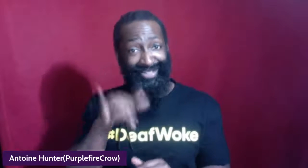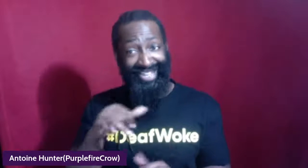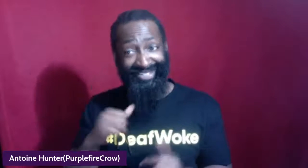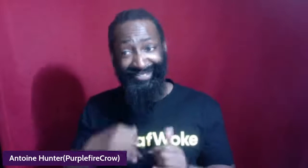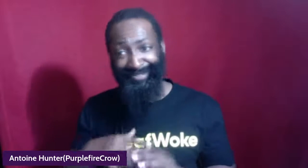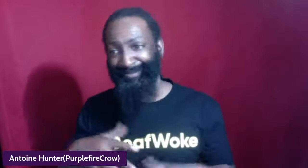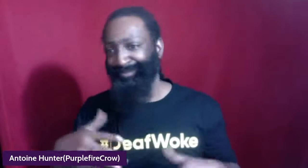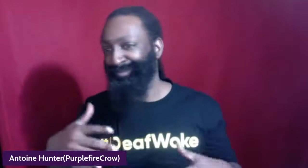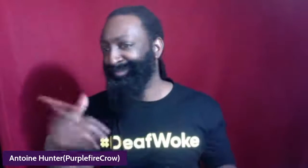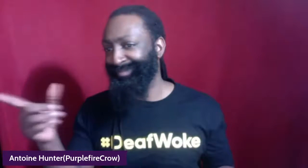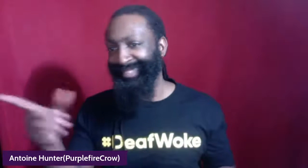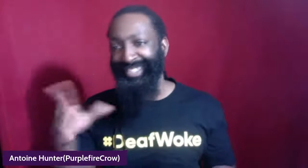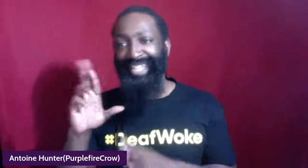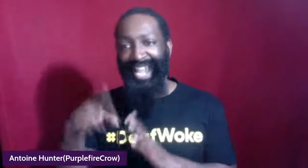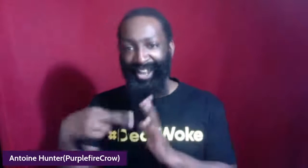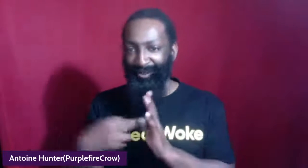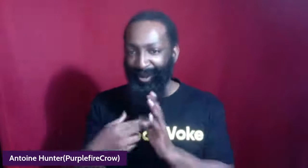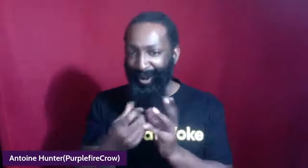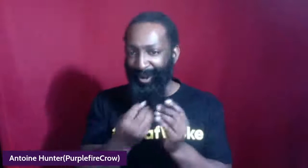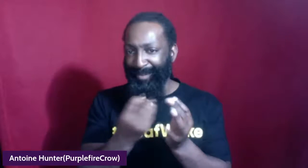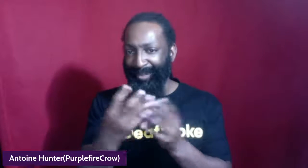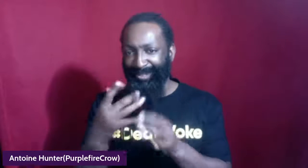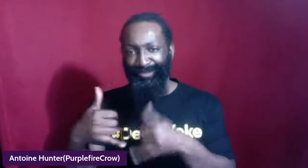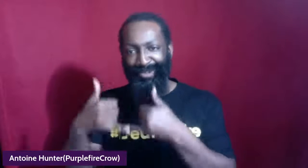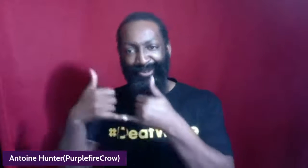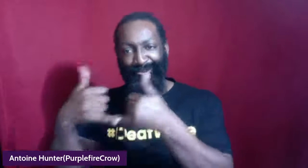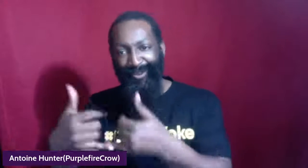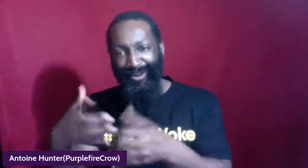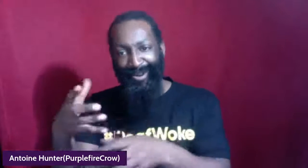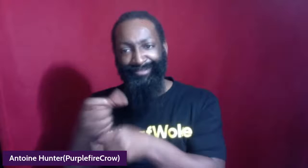TV and film as an extra in Law and